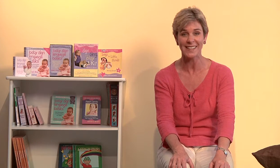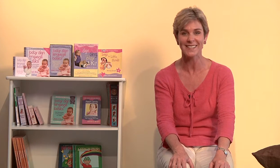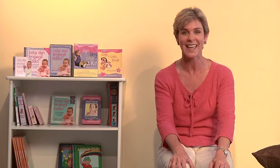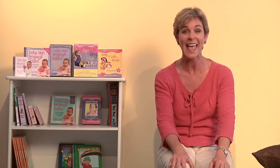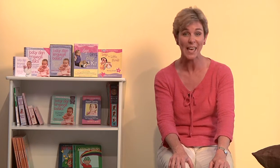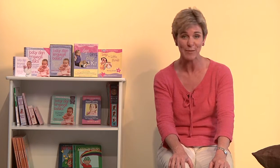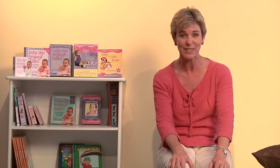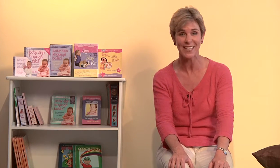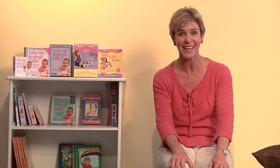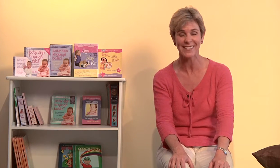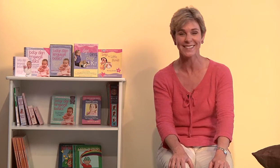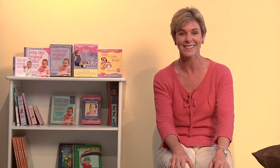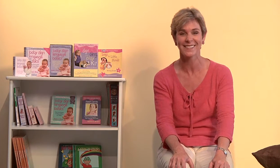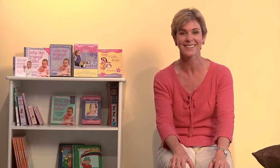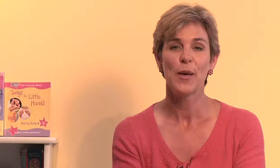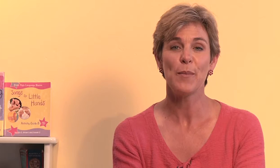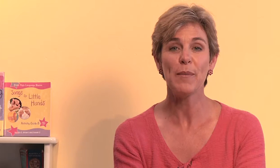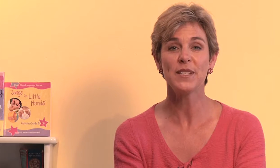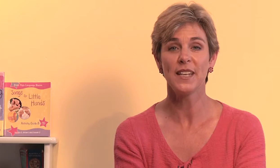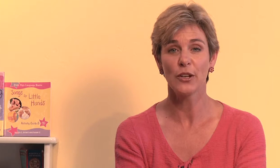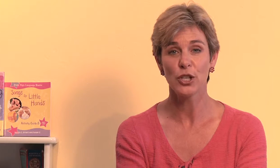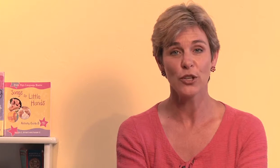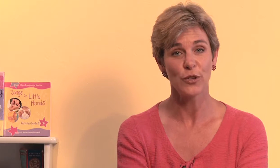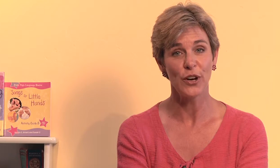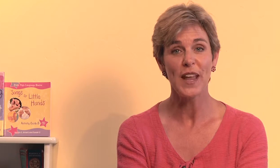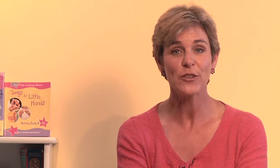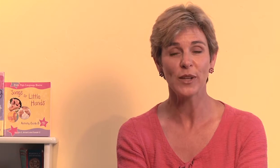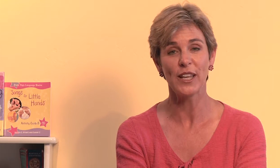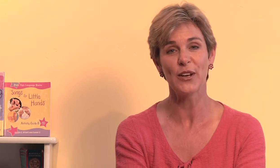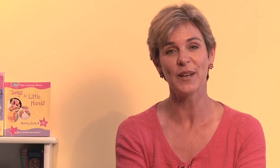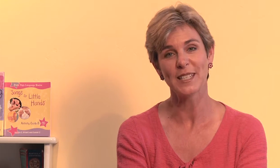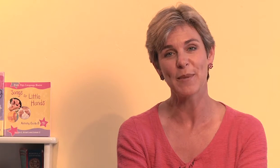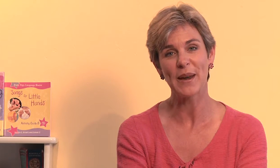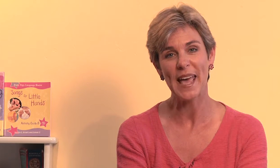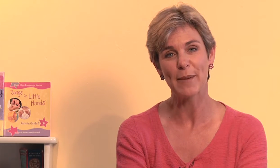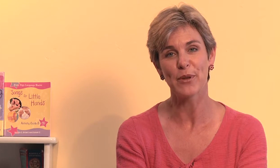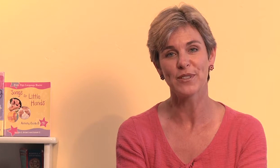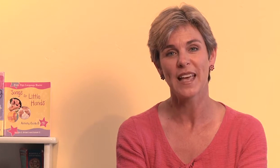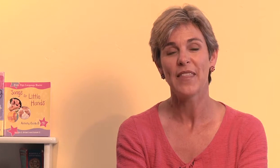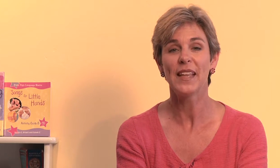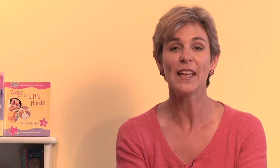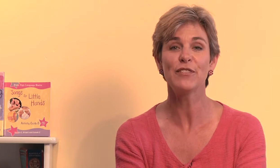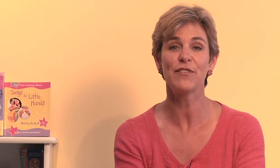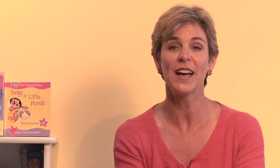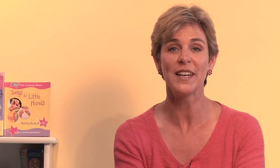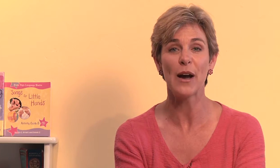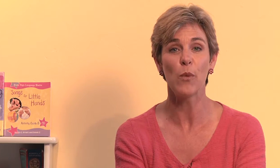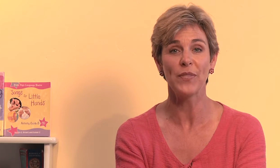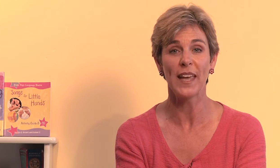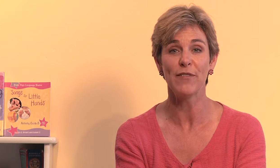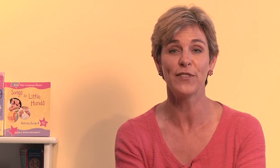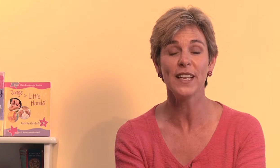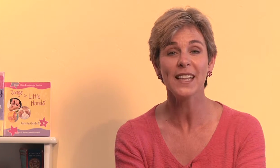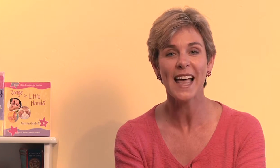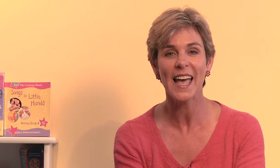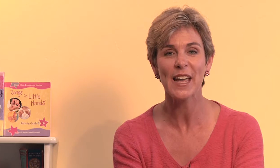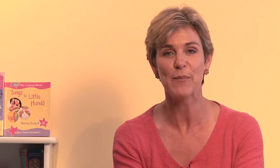signs, animal signs. Babies and young children are naturally curious about animals. They love to find out what they feel like,